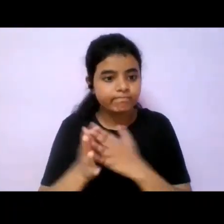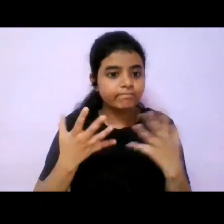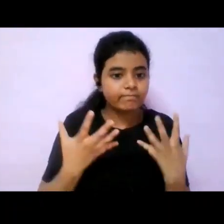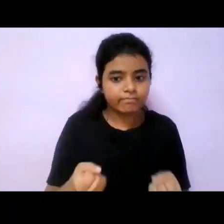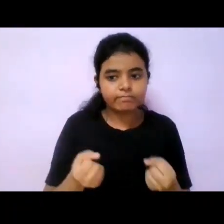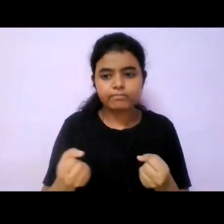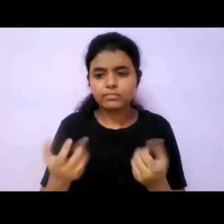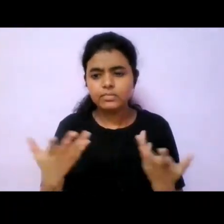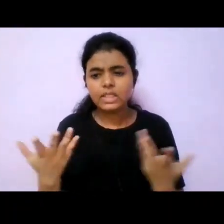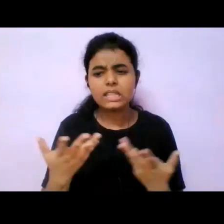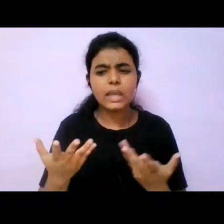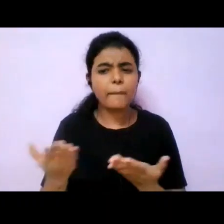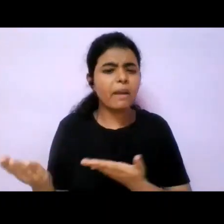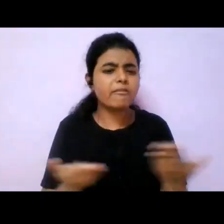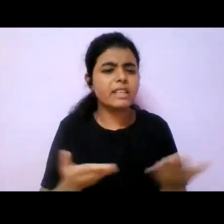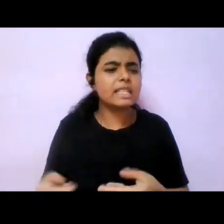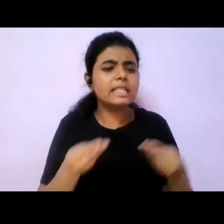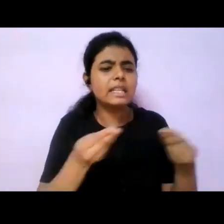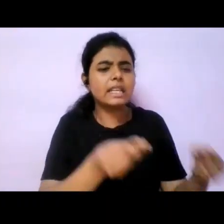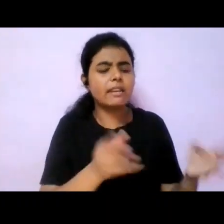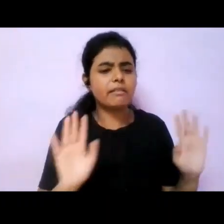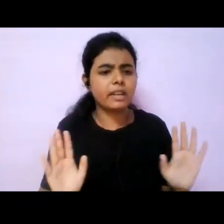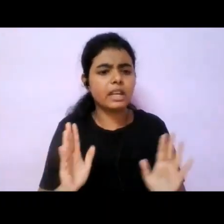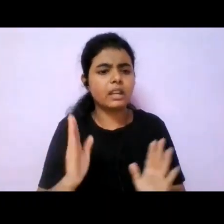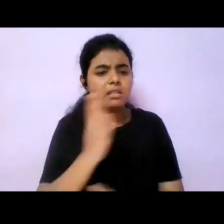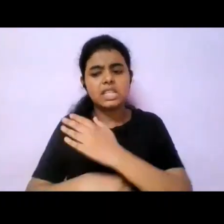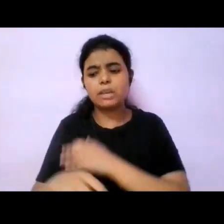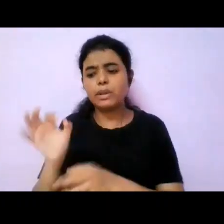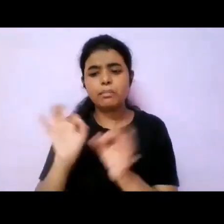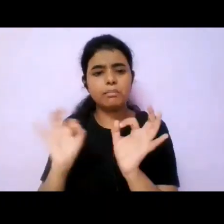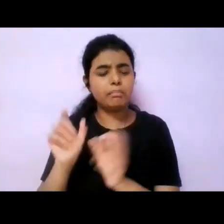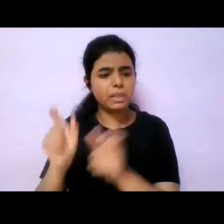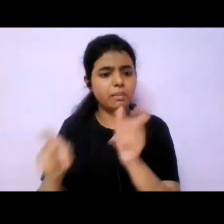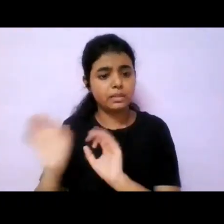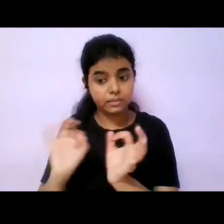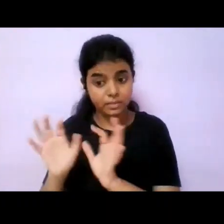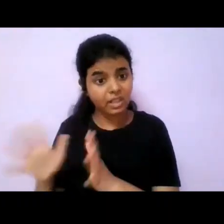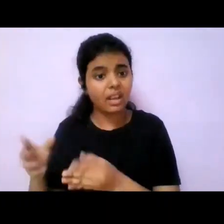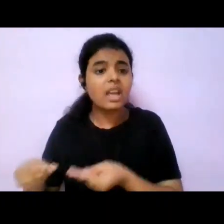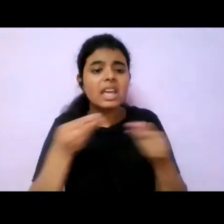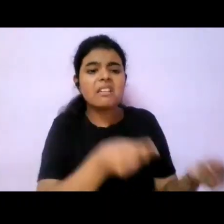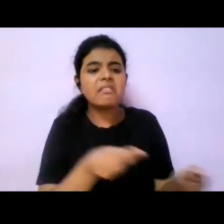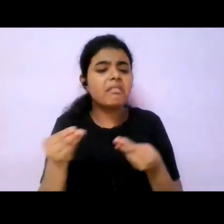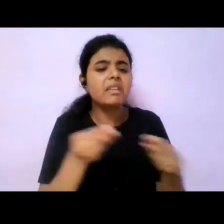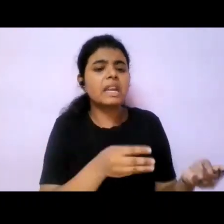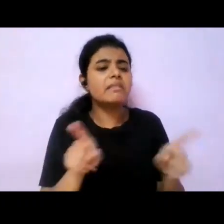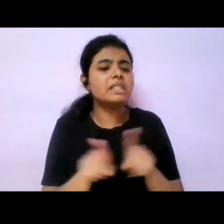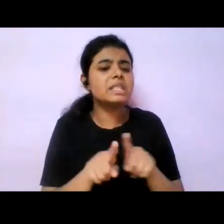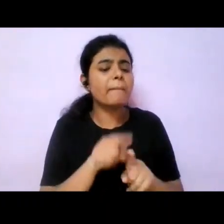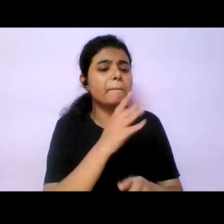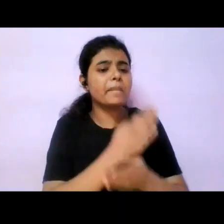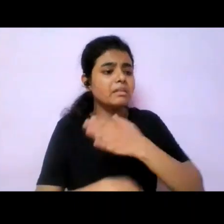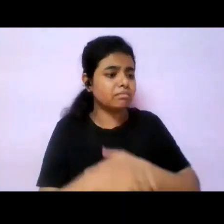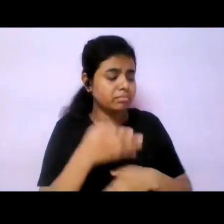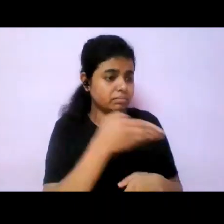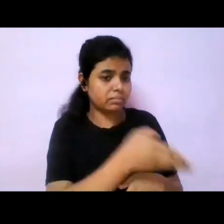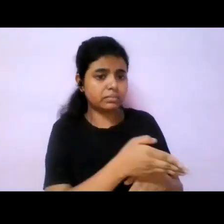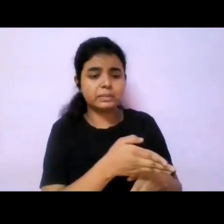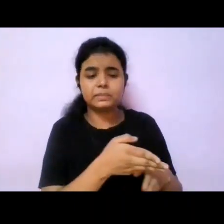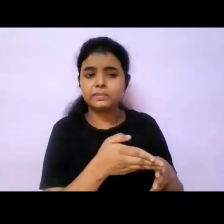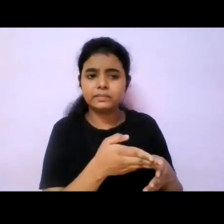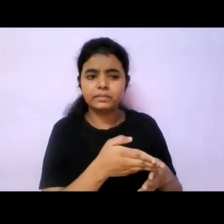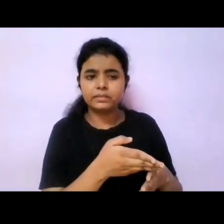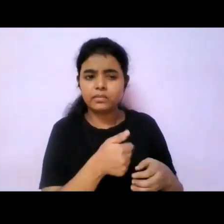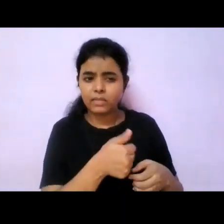or facilitated, if you want, by non-disabled people. Does it not trap the life of the disabled person? Is it